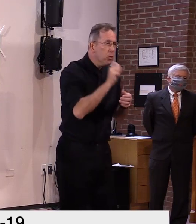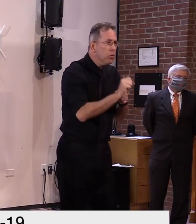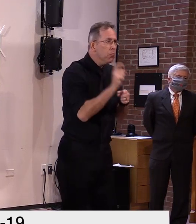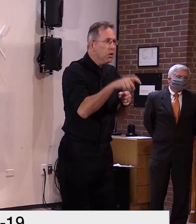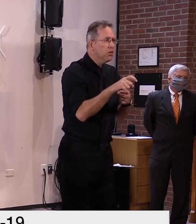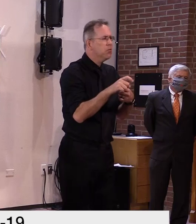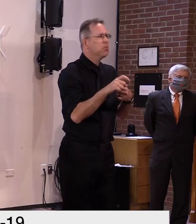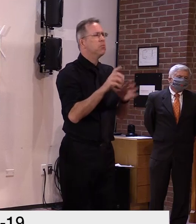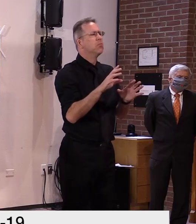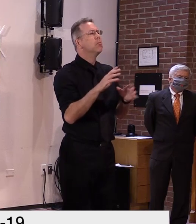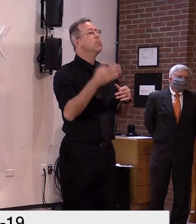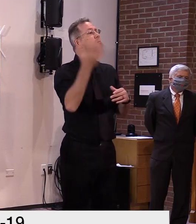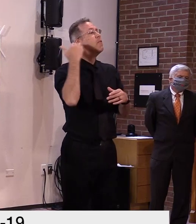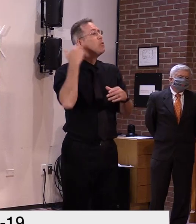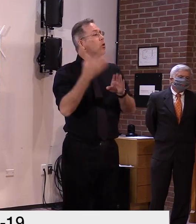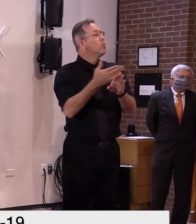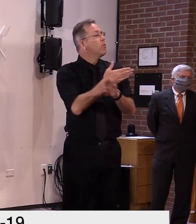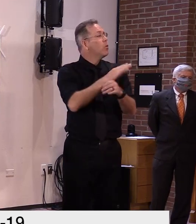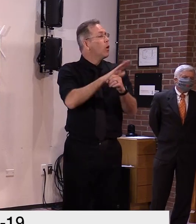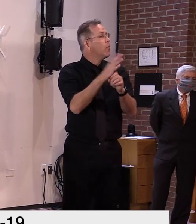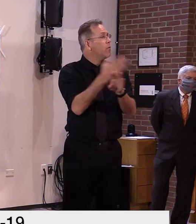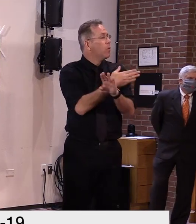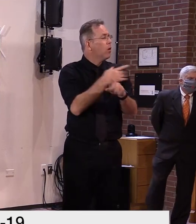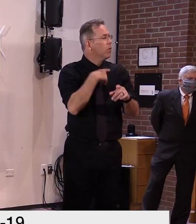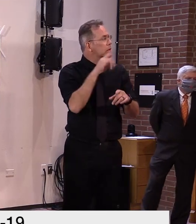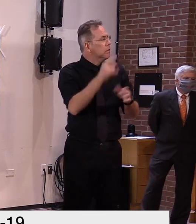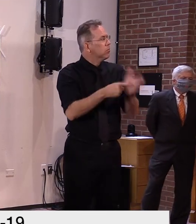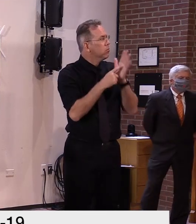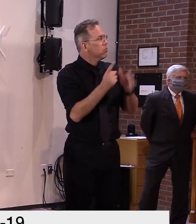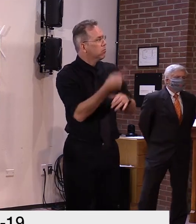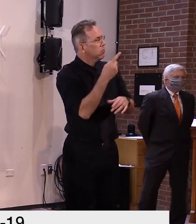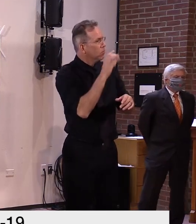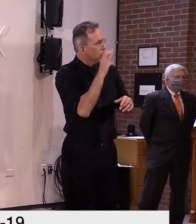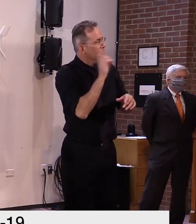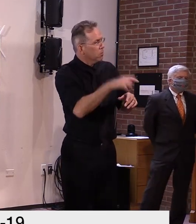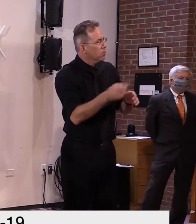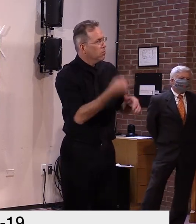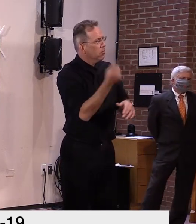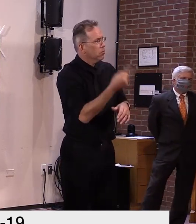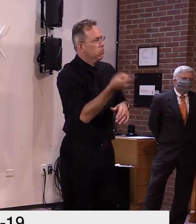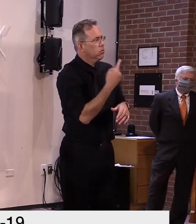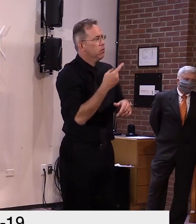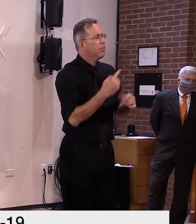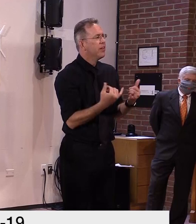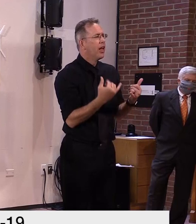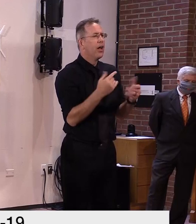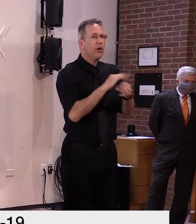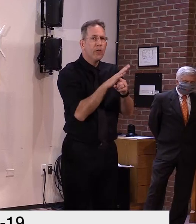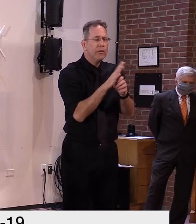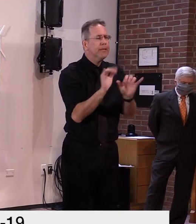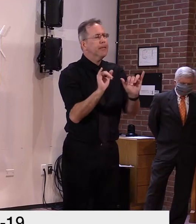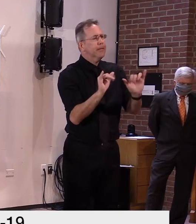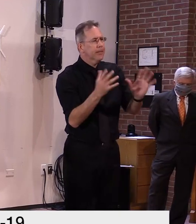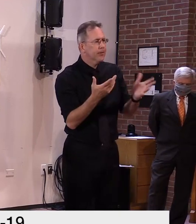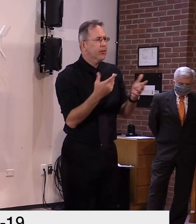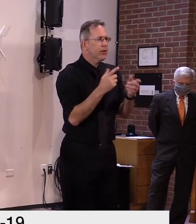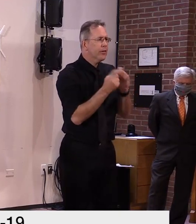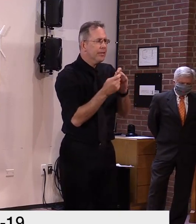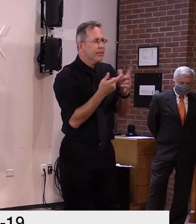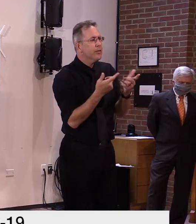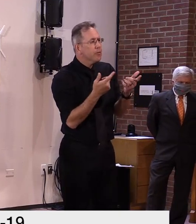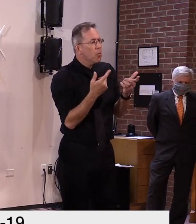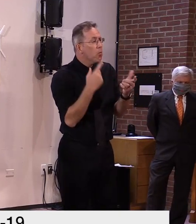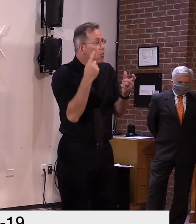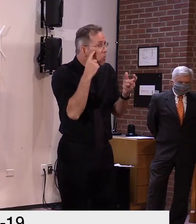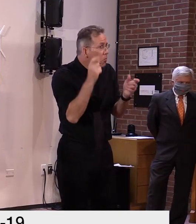pandemic. Certainly I'll put a plug in that if there's nothing preventing you from searching for work, that you're doing so, because